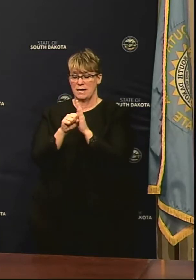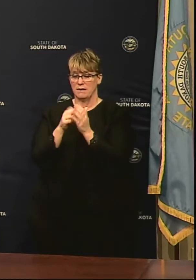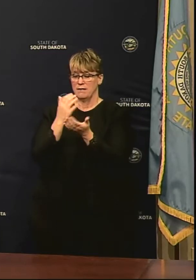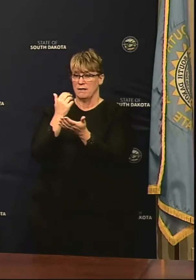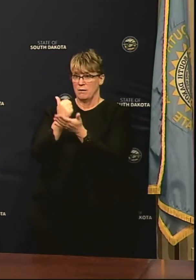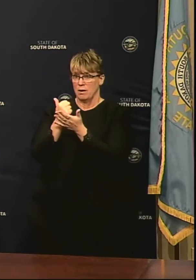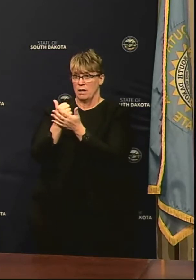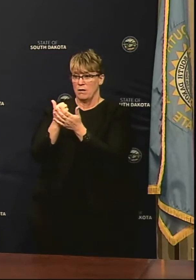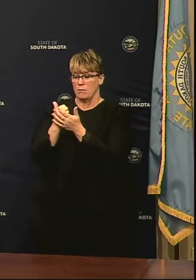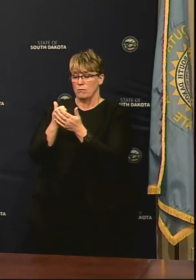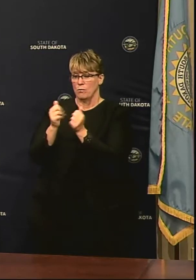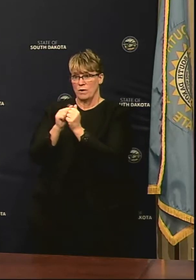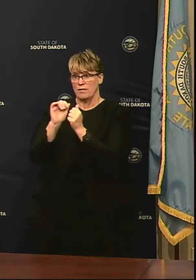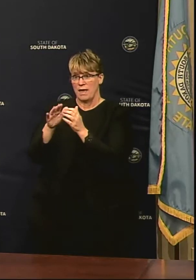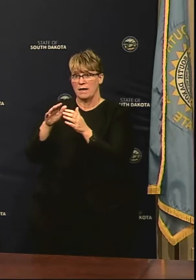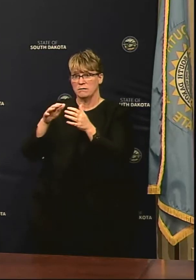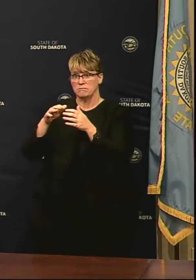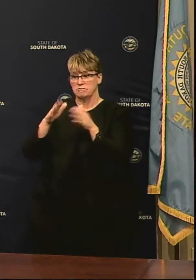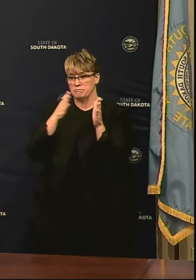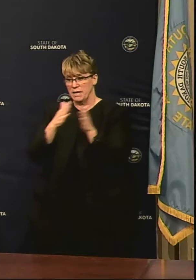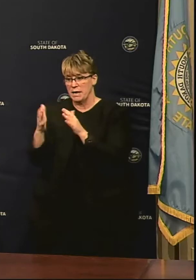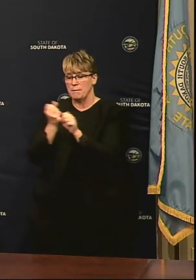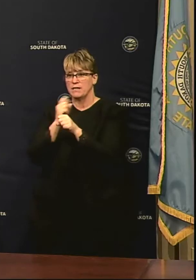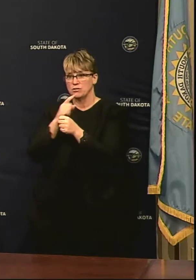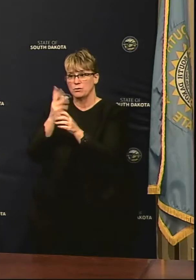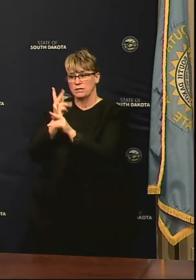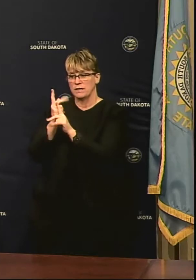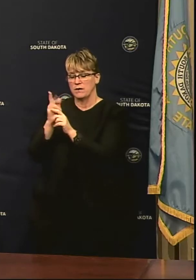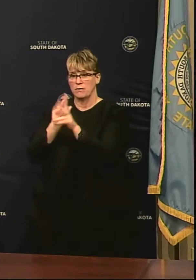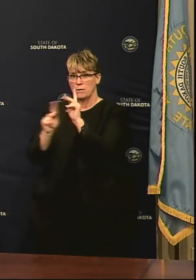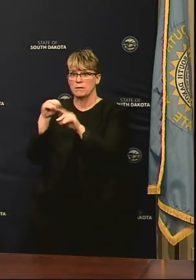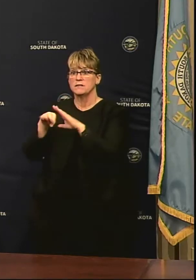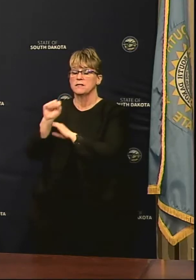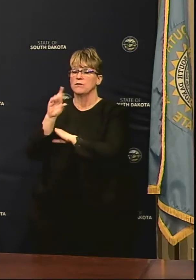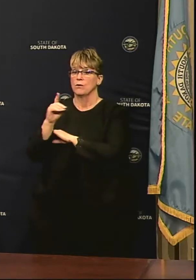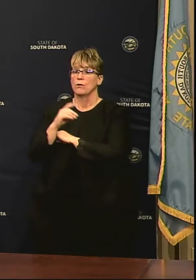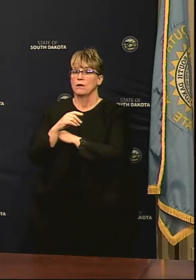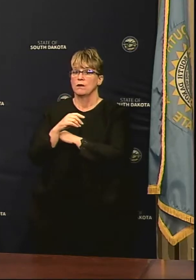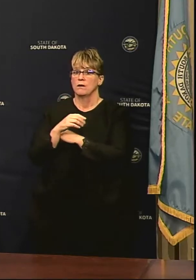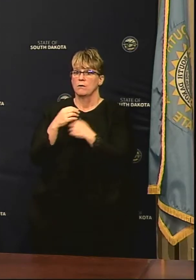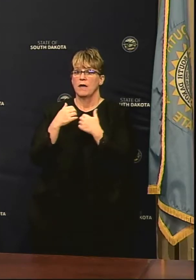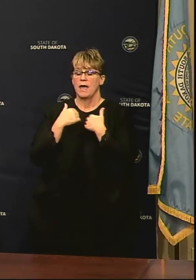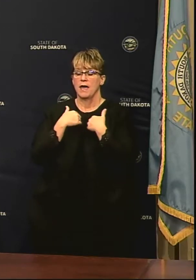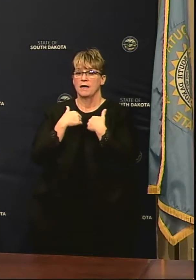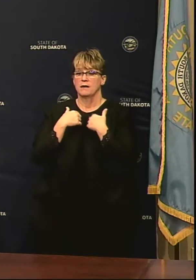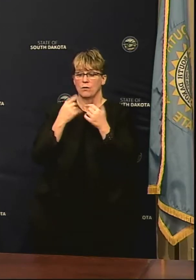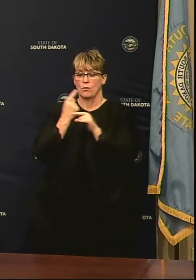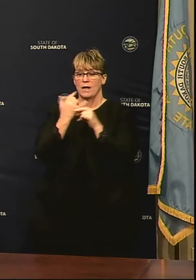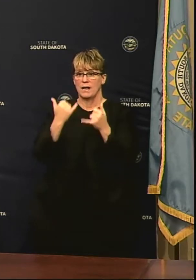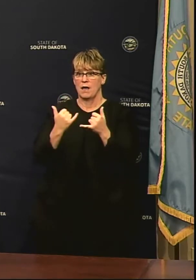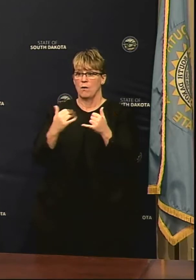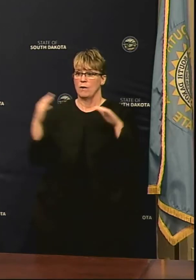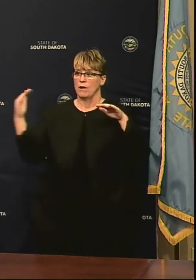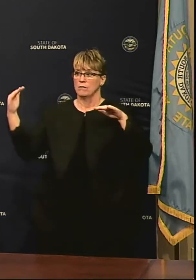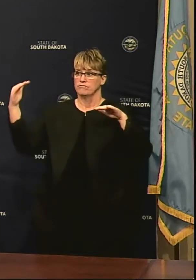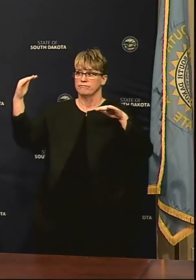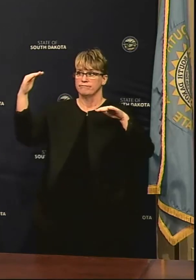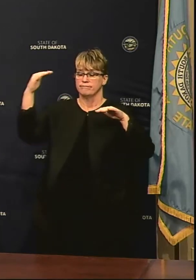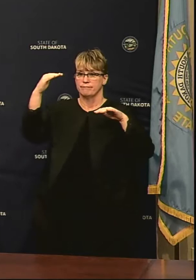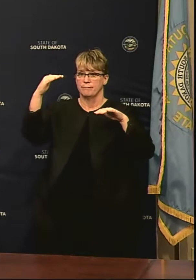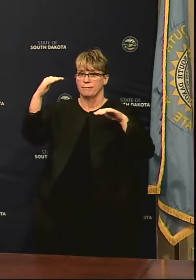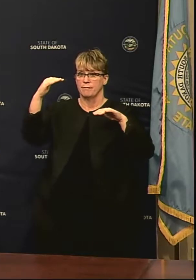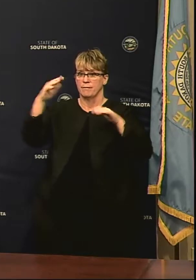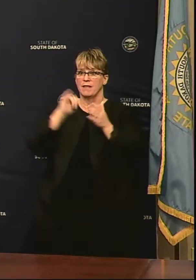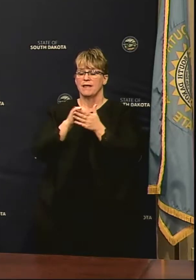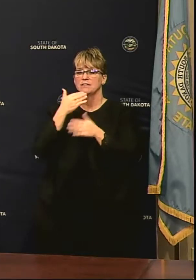plan and add that capacity and make sure that we were taking care of our people. We are flattening the curve, and that is good